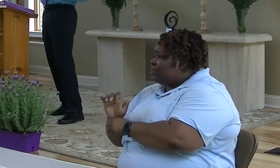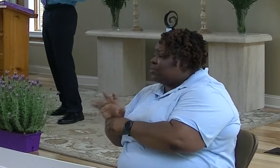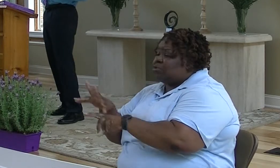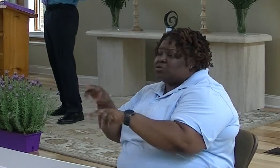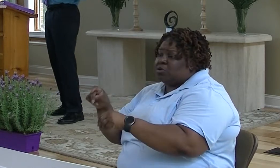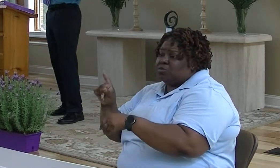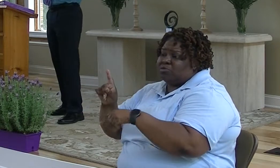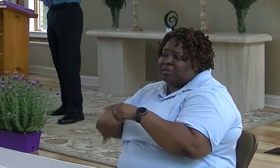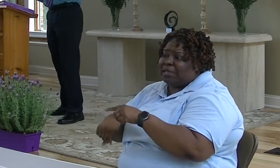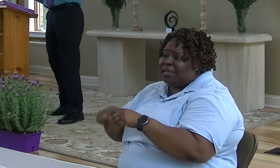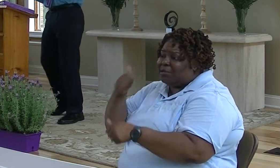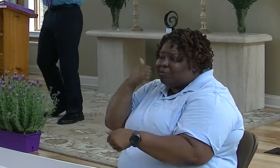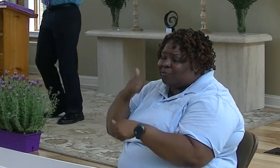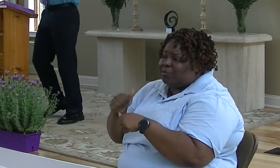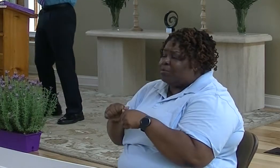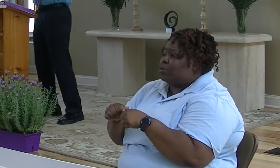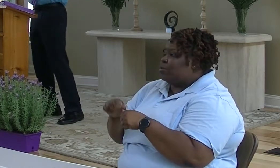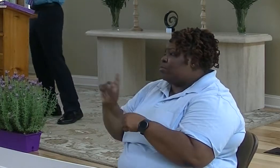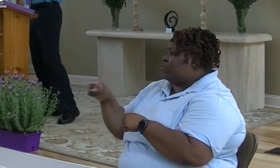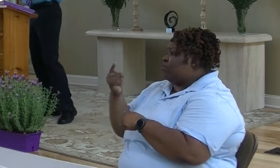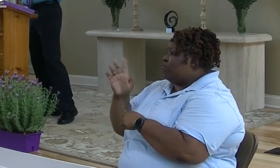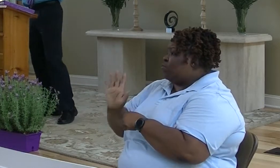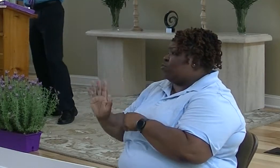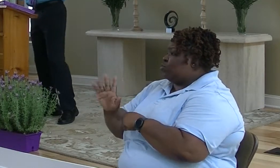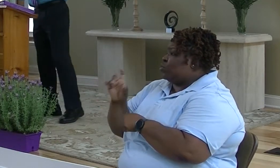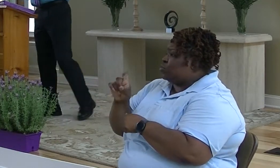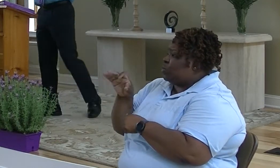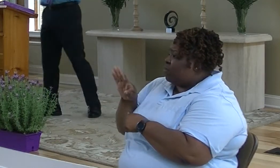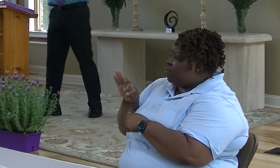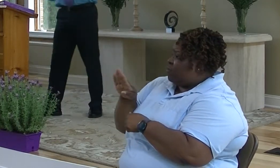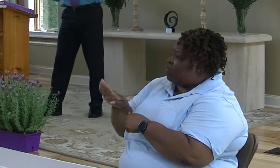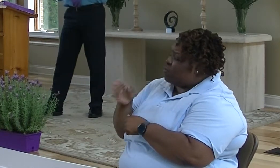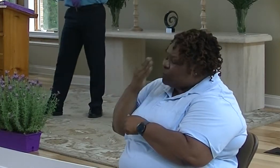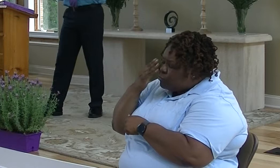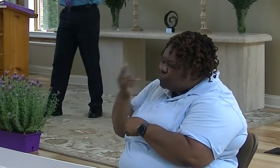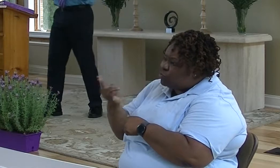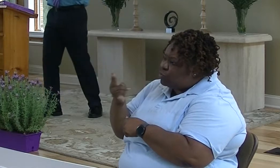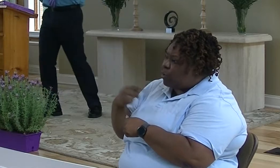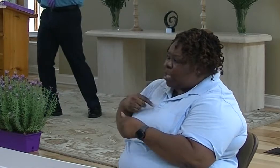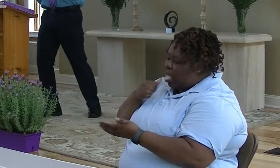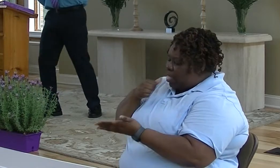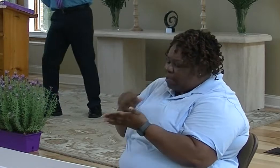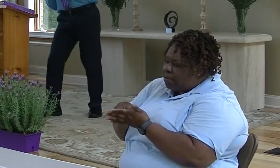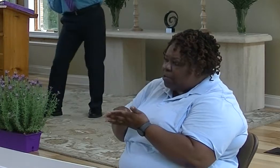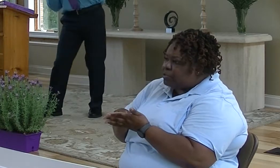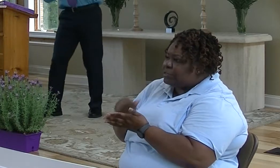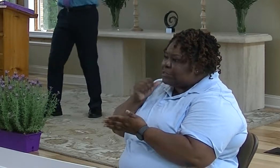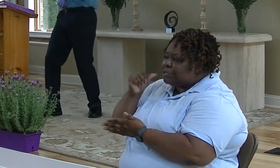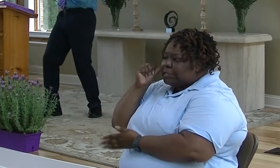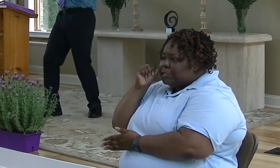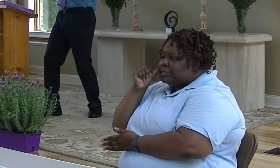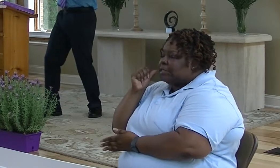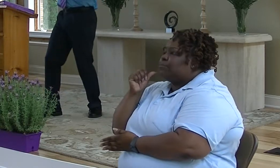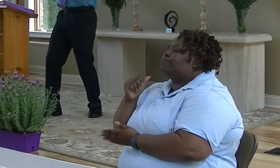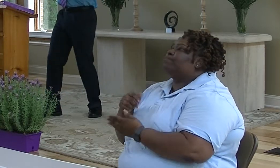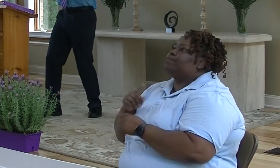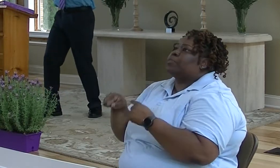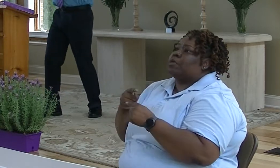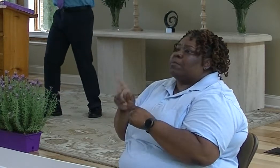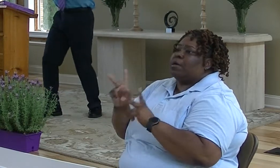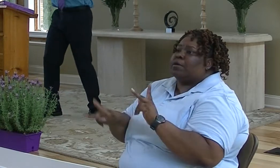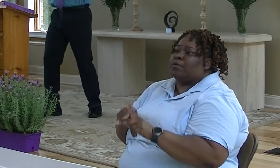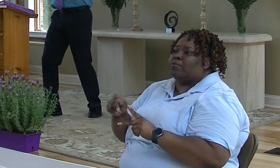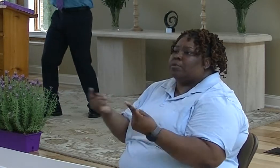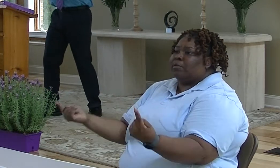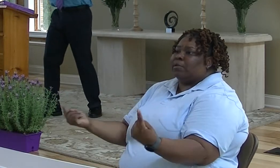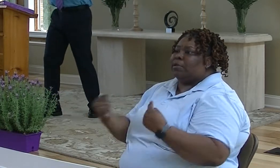you can't remember. Listen here. For those who are on Facebook, you saw something I posted yesterday or day before yesterday, I don't even remember anymore, about people have